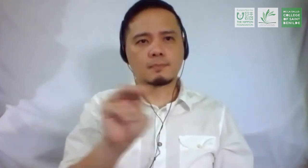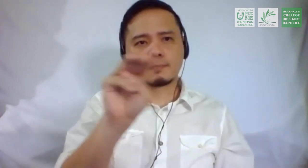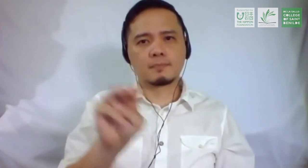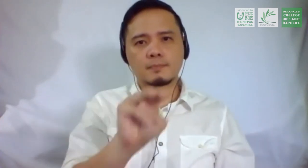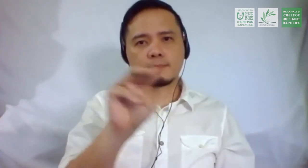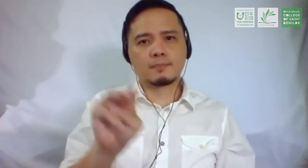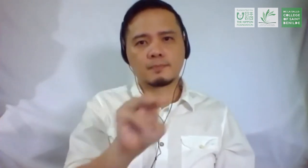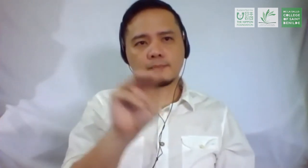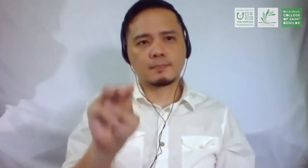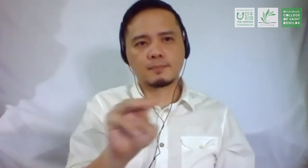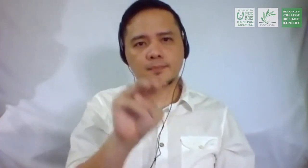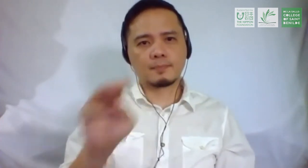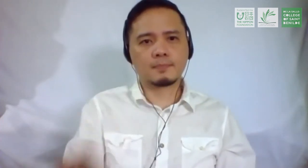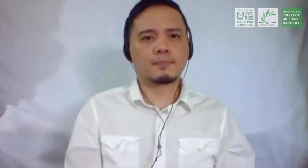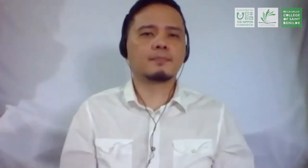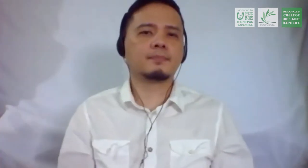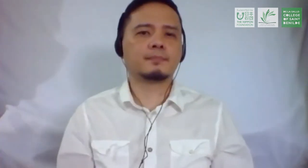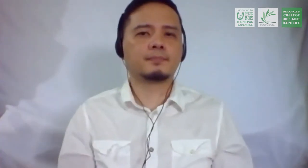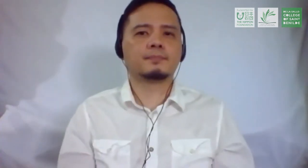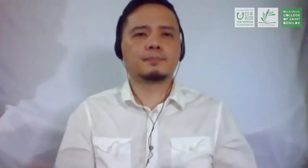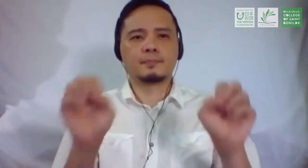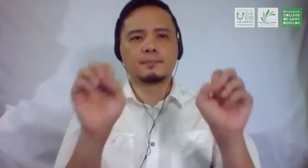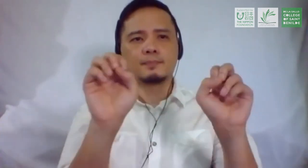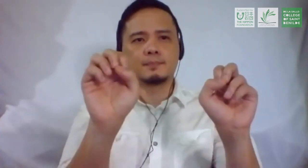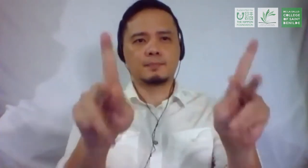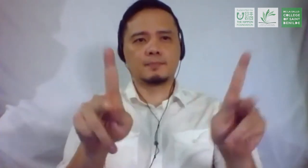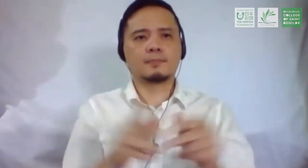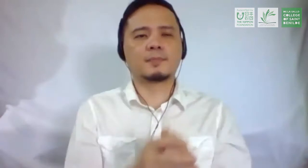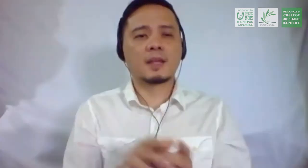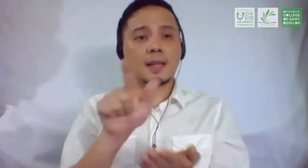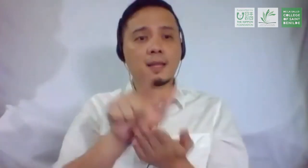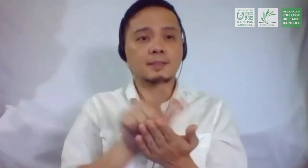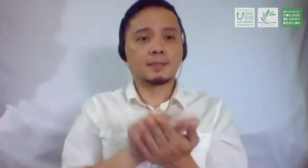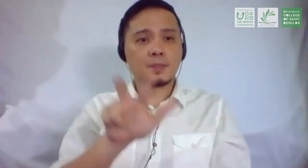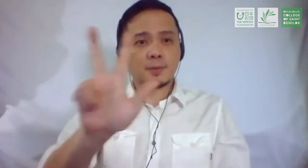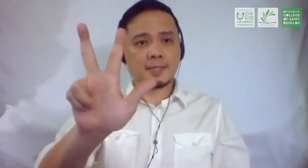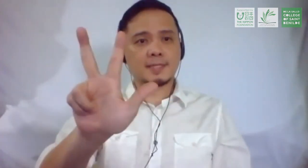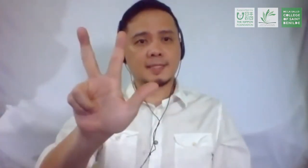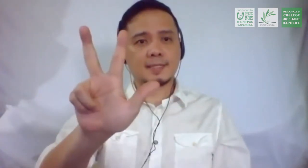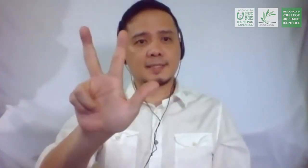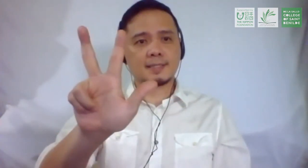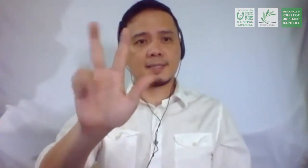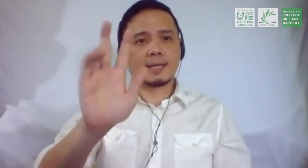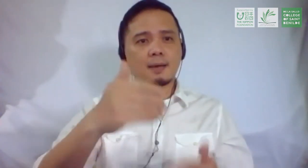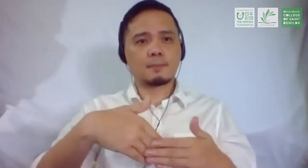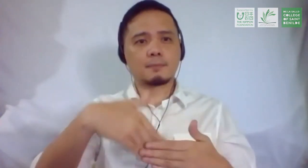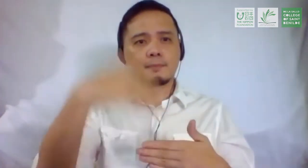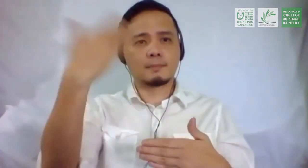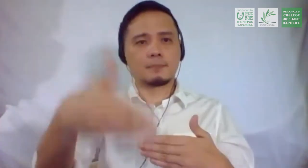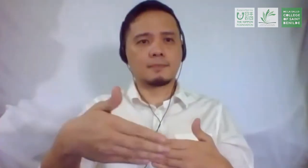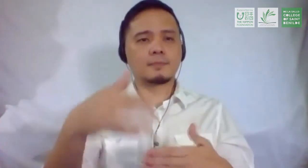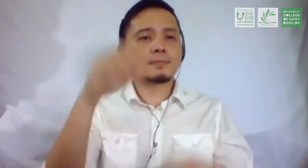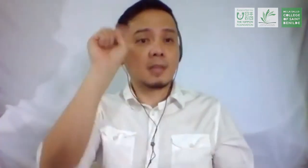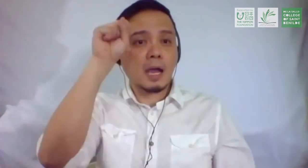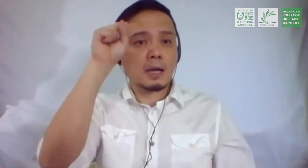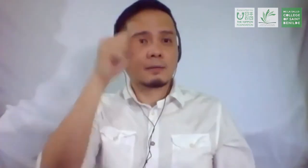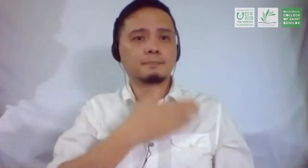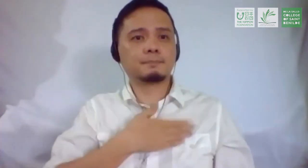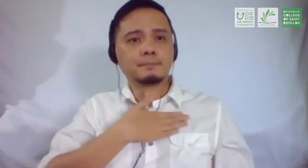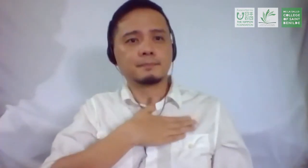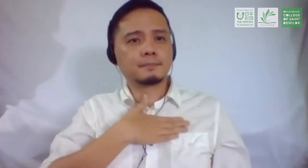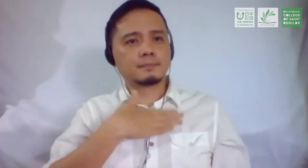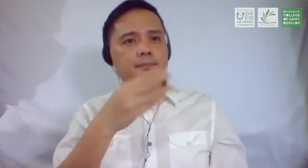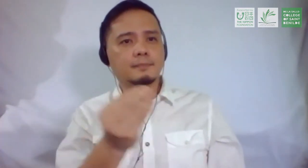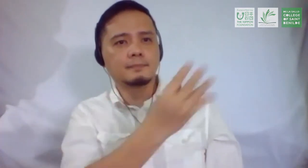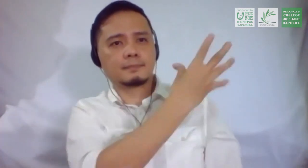Okay. Okay. So let's look at lesson three. So, Shock, you want to pull that one up